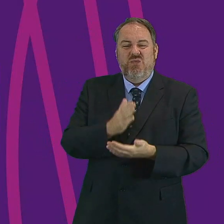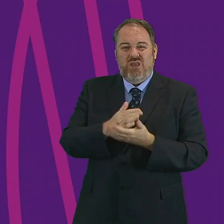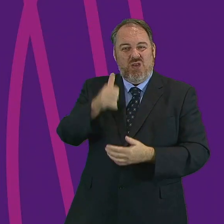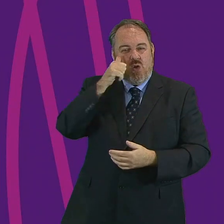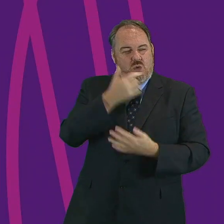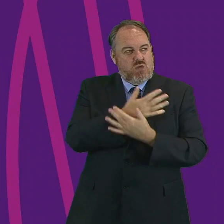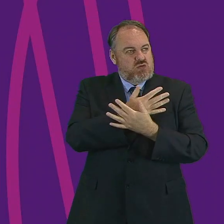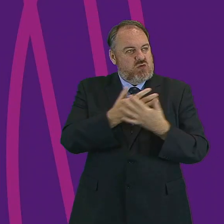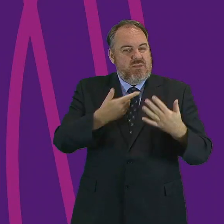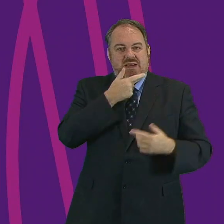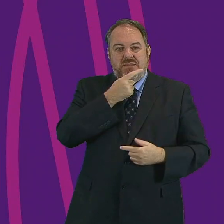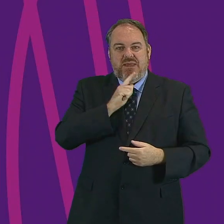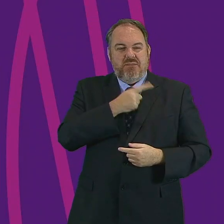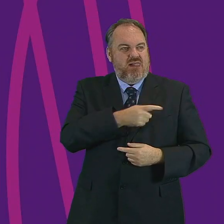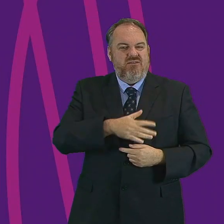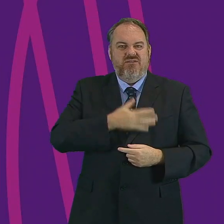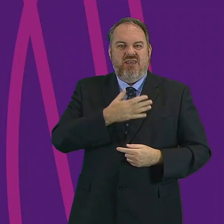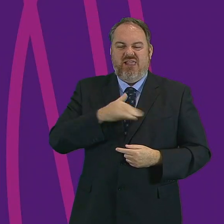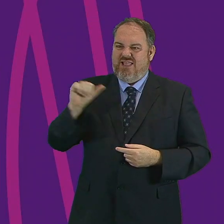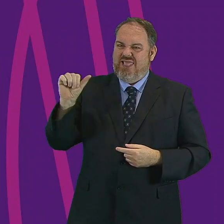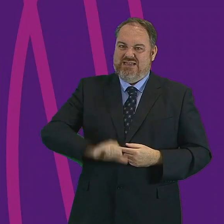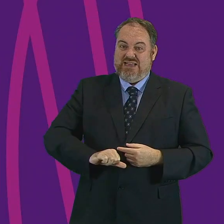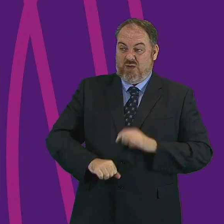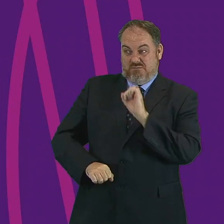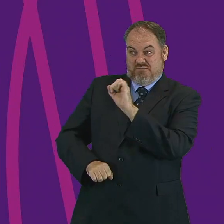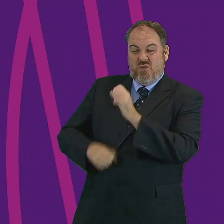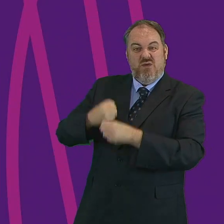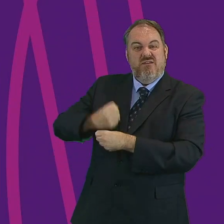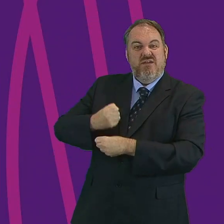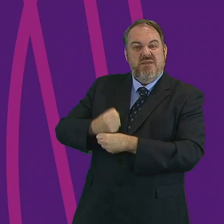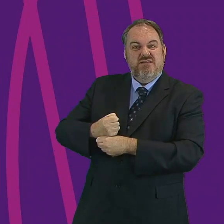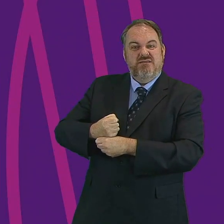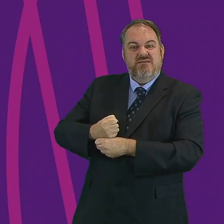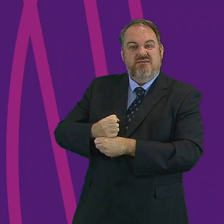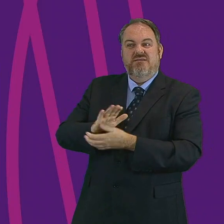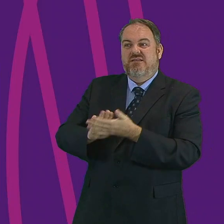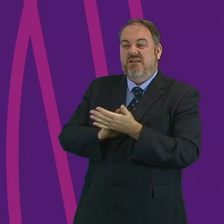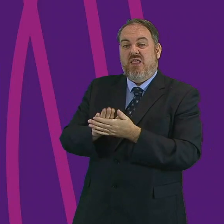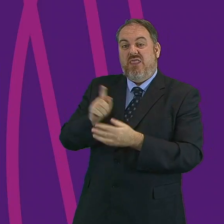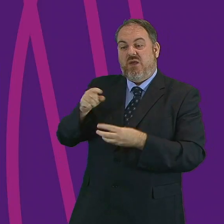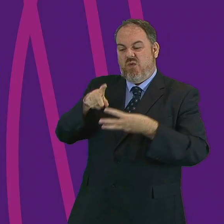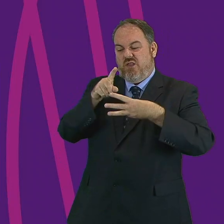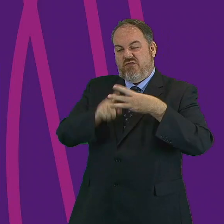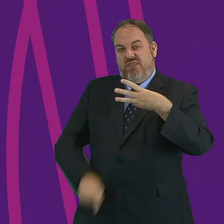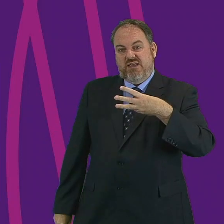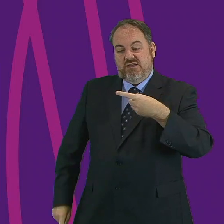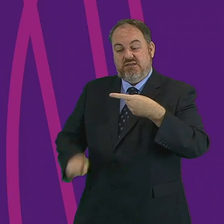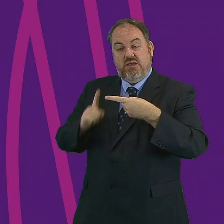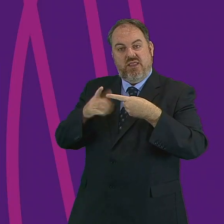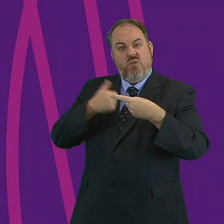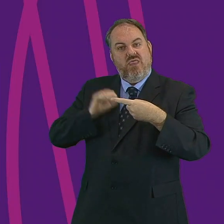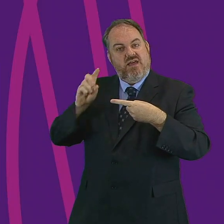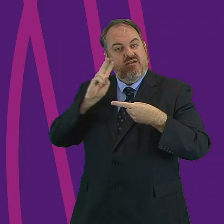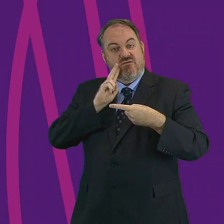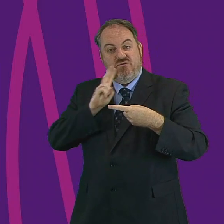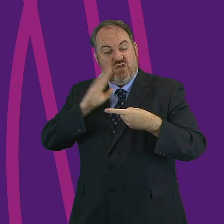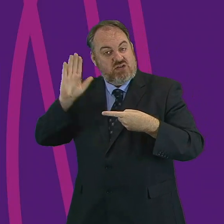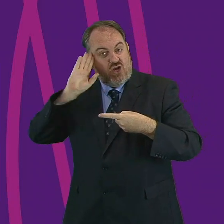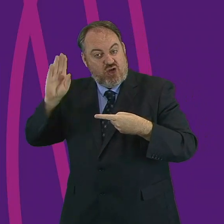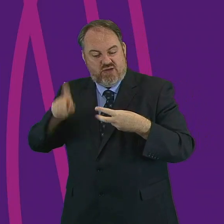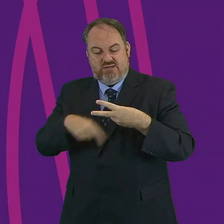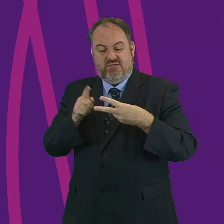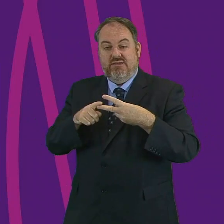victims, feel desperately let down by this government, and families consistently say that they want three things: to be heard during the process, to receive information about